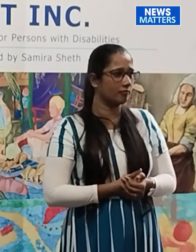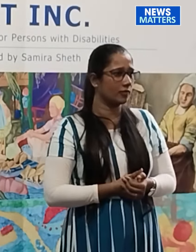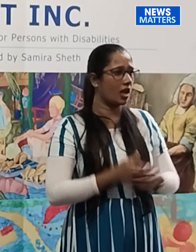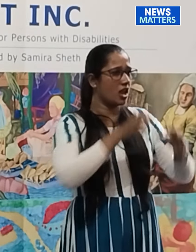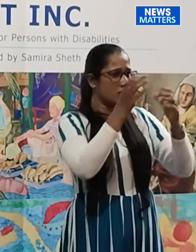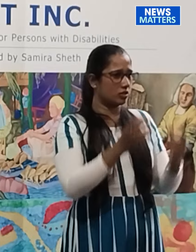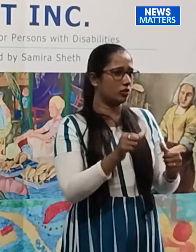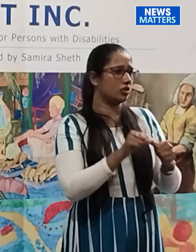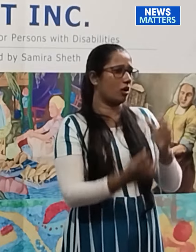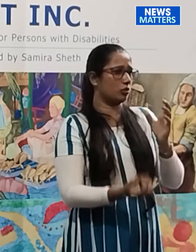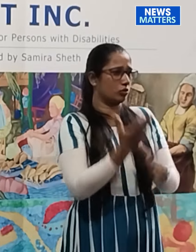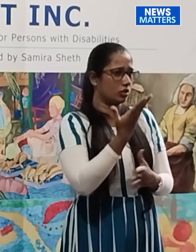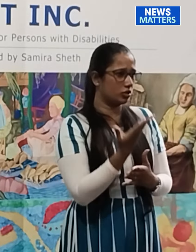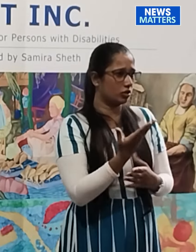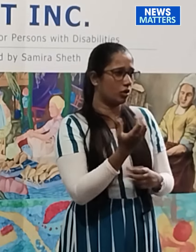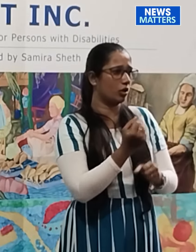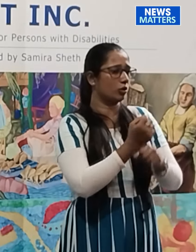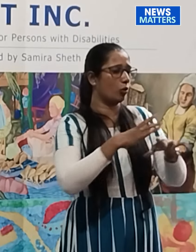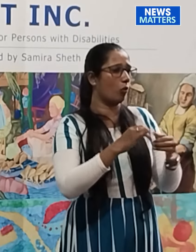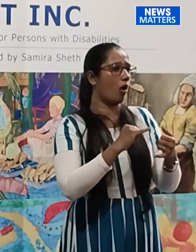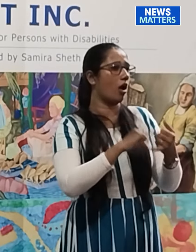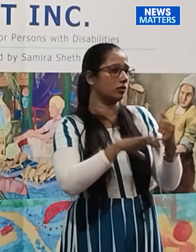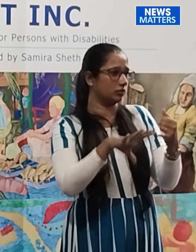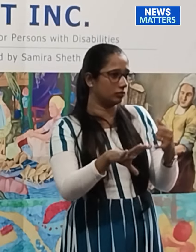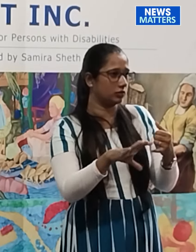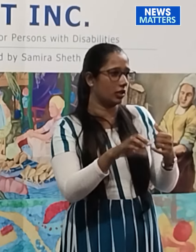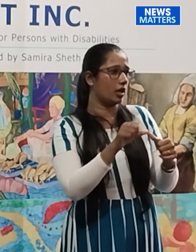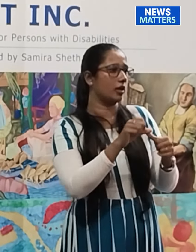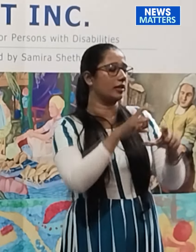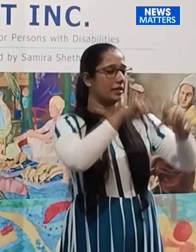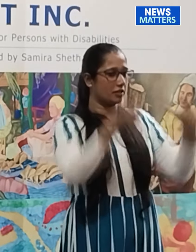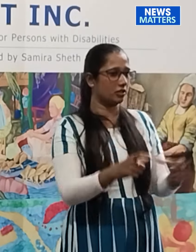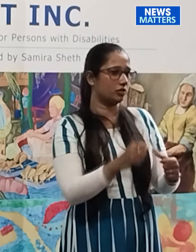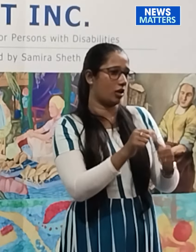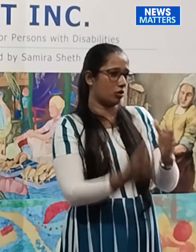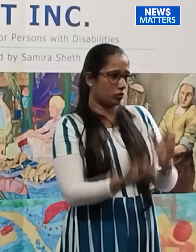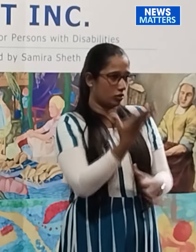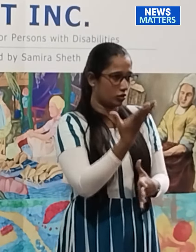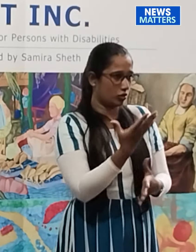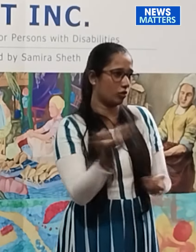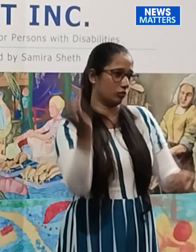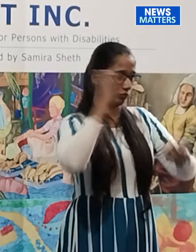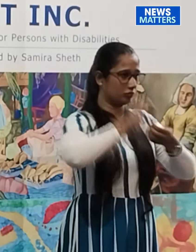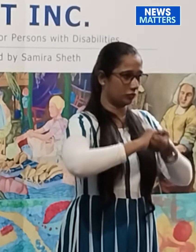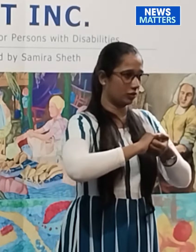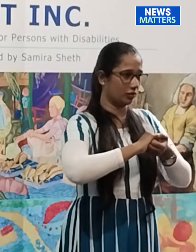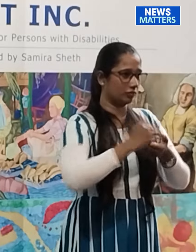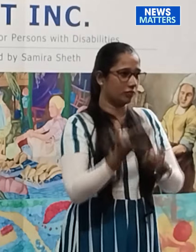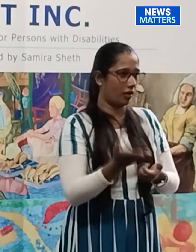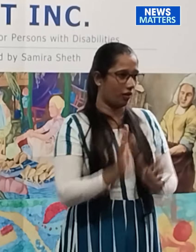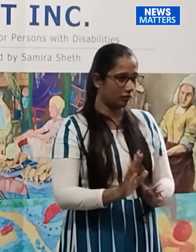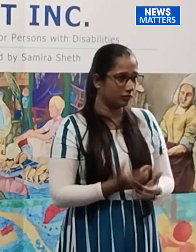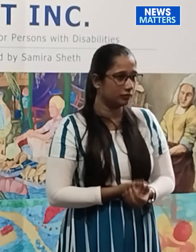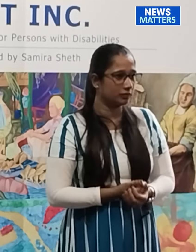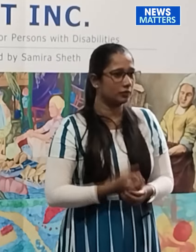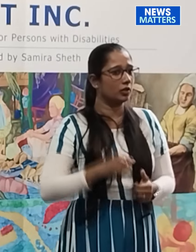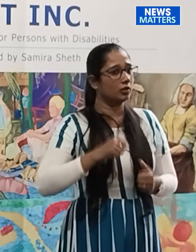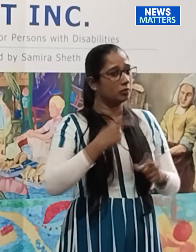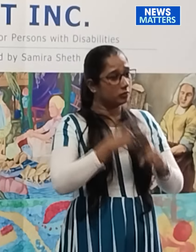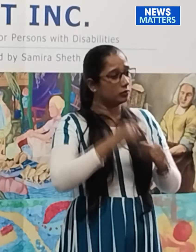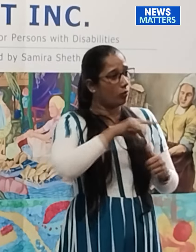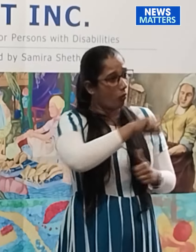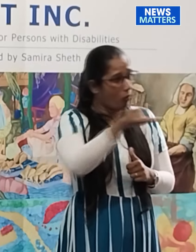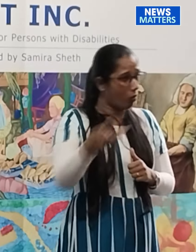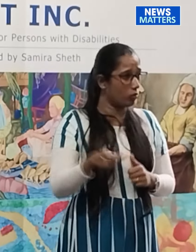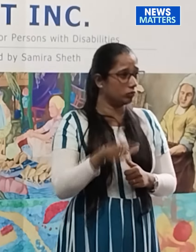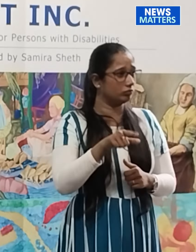Industries Association, Goa State Industries Associations have collaborated with the Museum of Goa and all